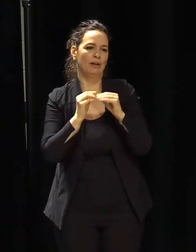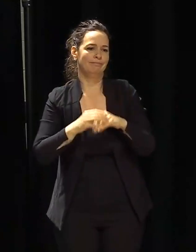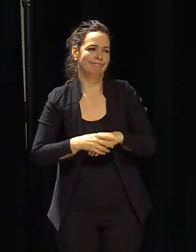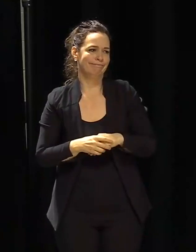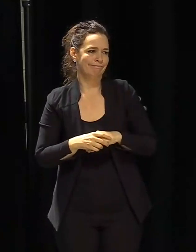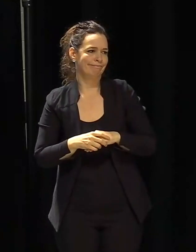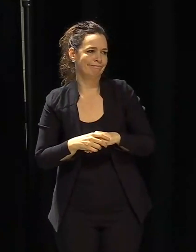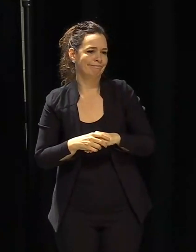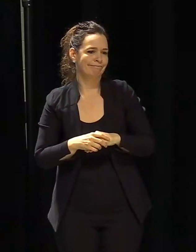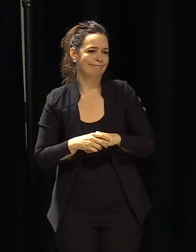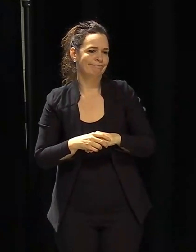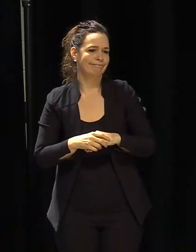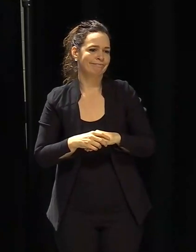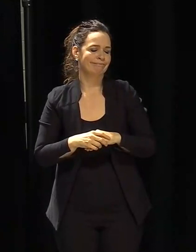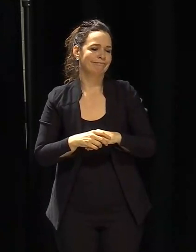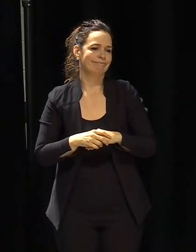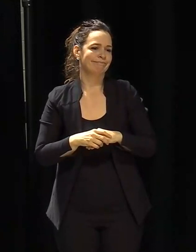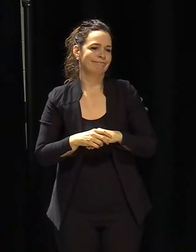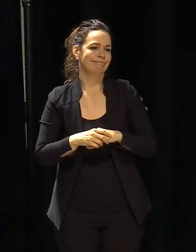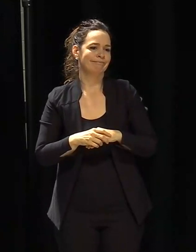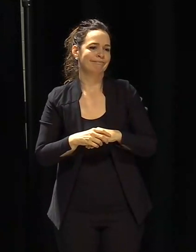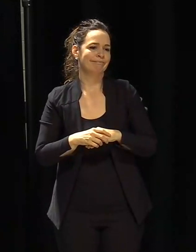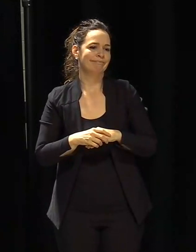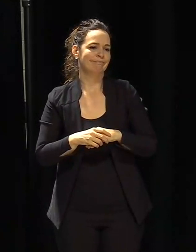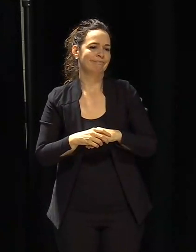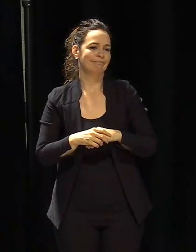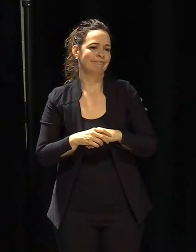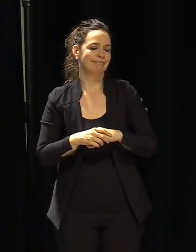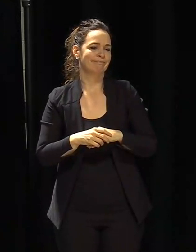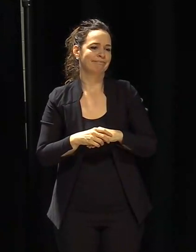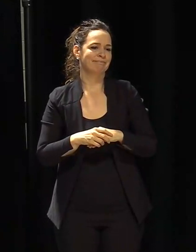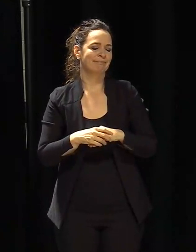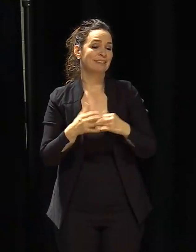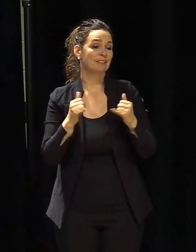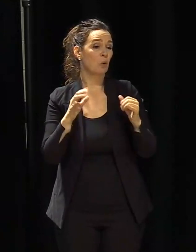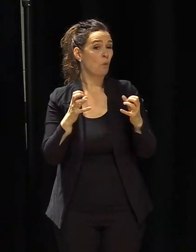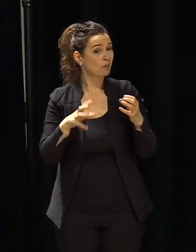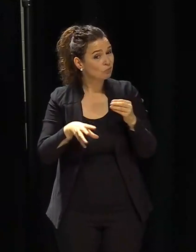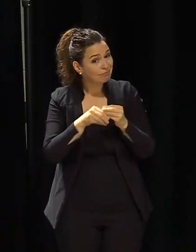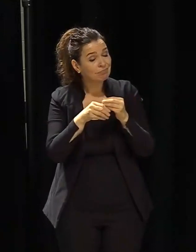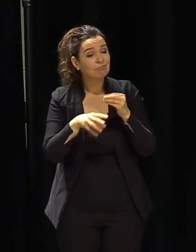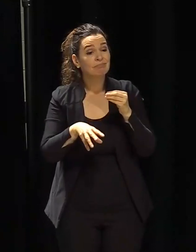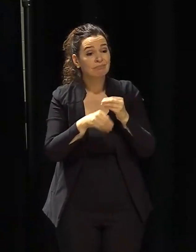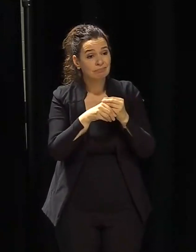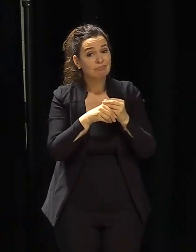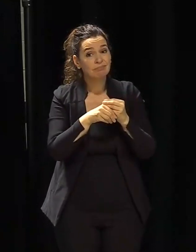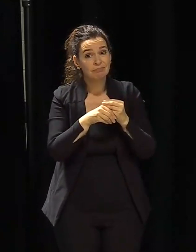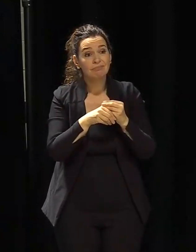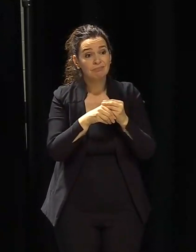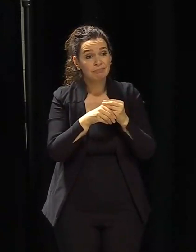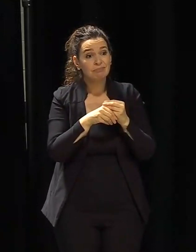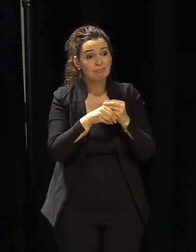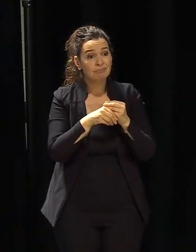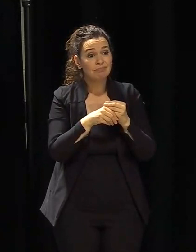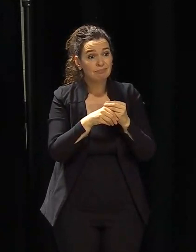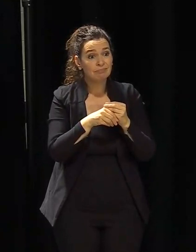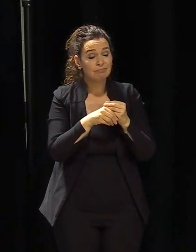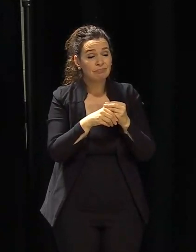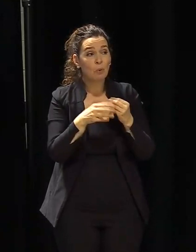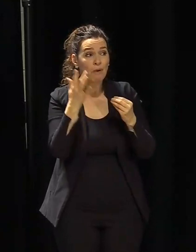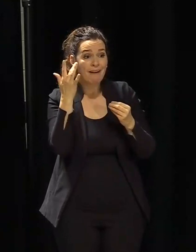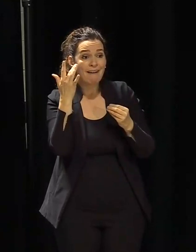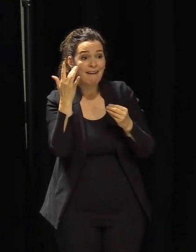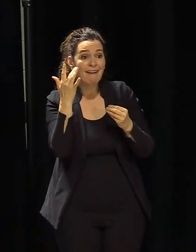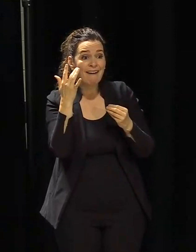testings. We're doing more testing because we want to find as many cases as we can. I know the flashy headlines every time there's a new high. If there's a